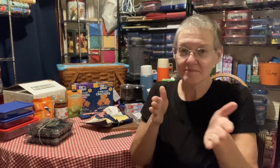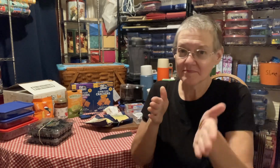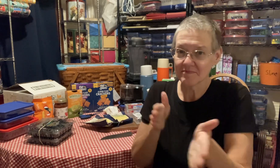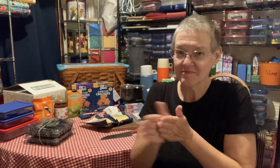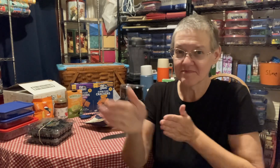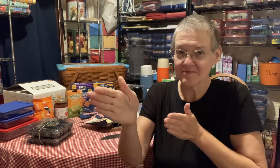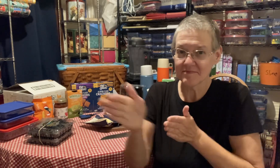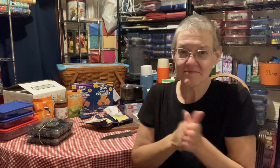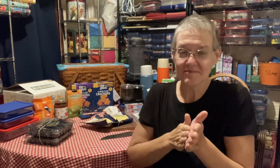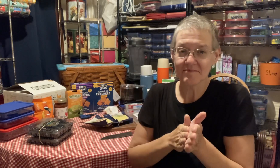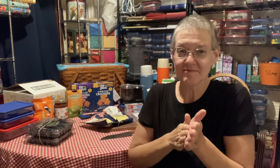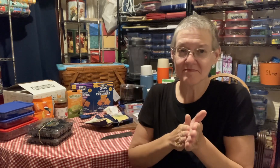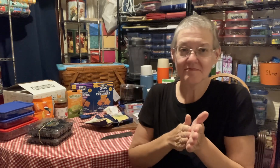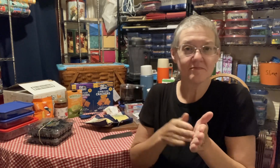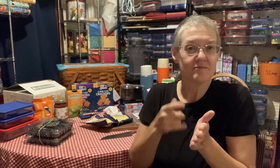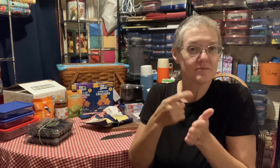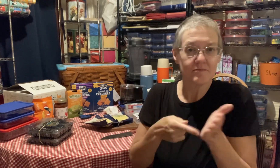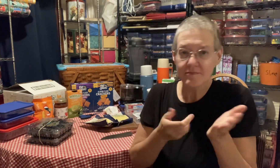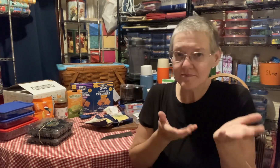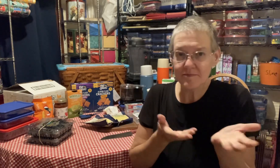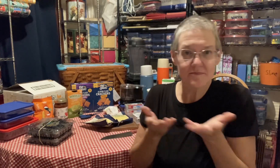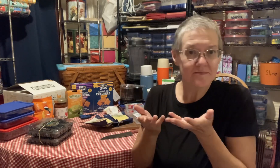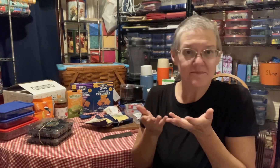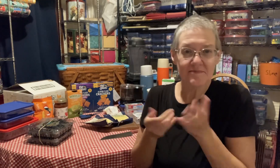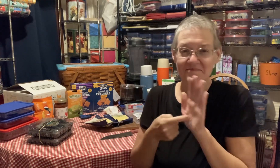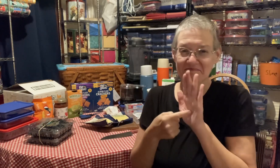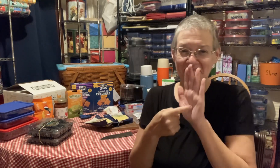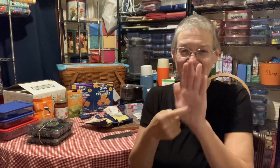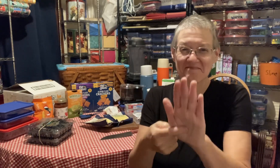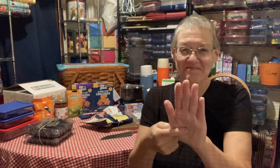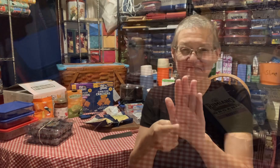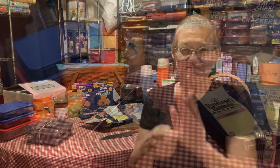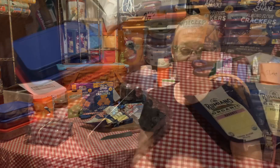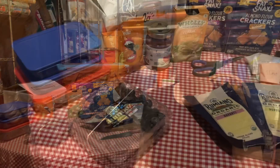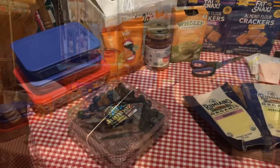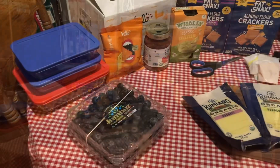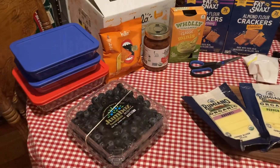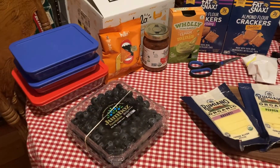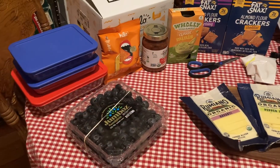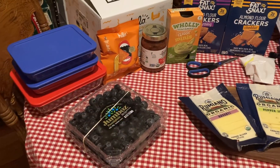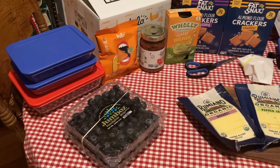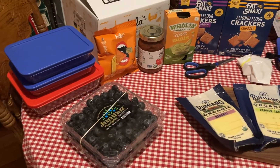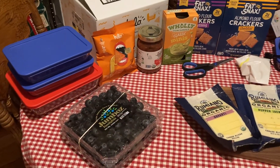Tomorrow we're going on a picnic. Let me show you what we're going to bring.